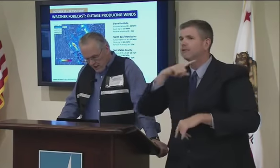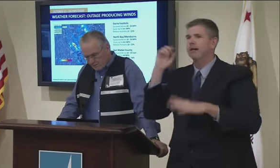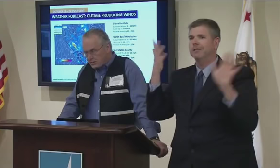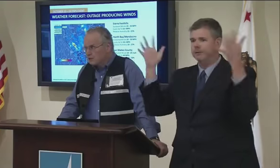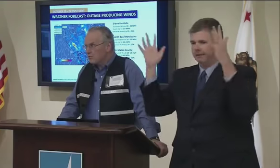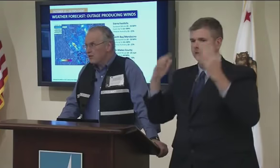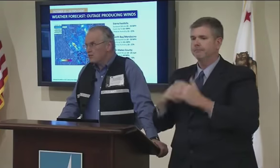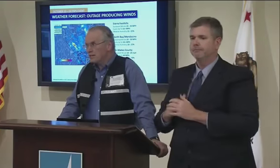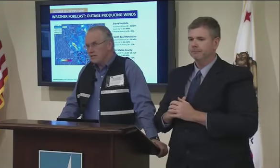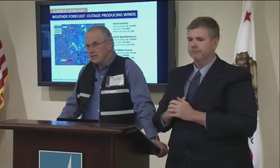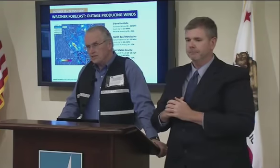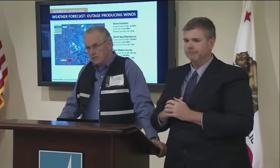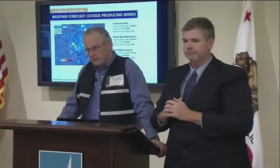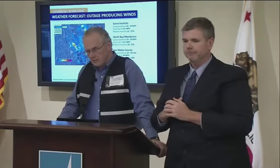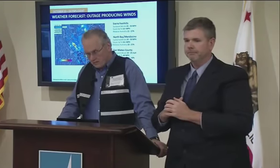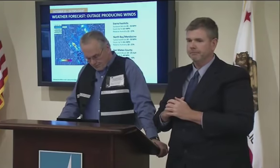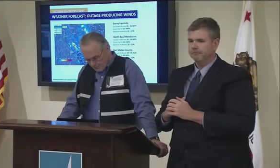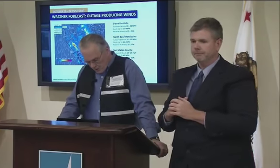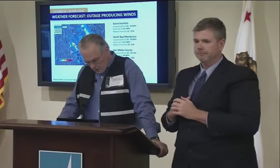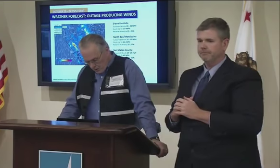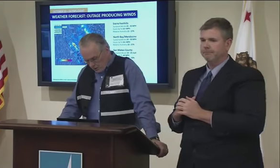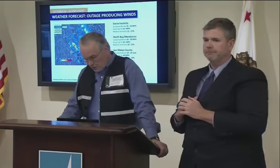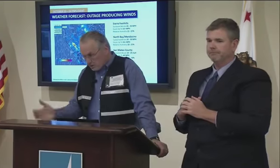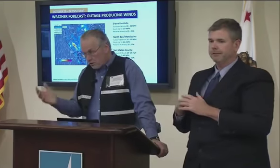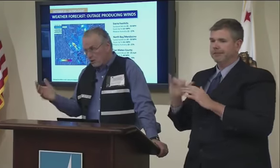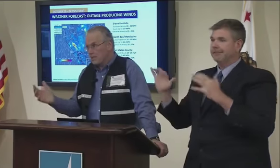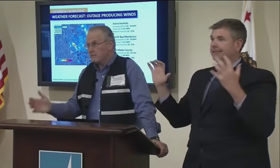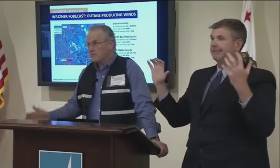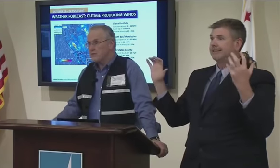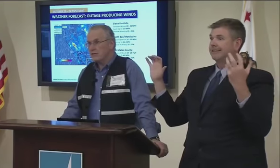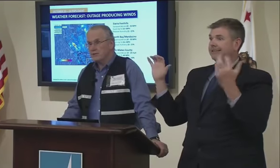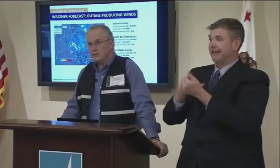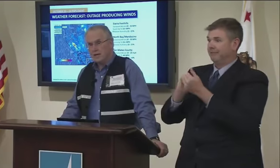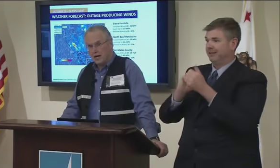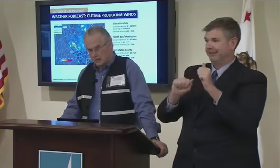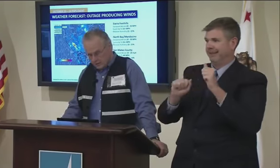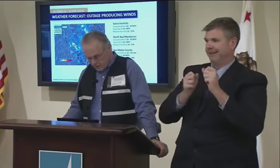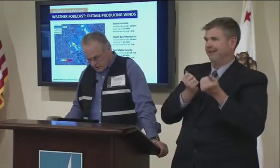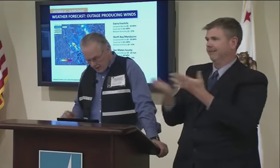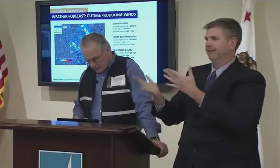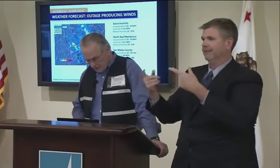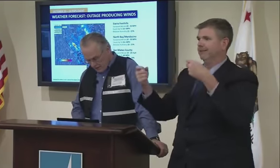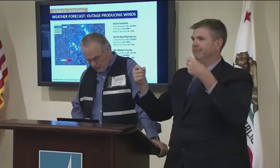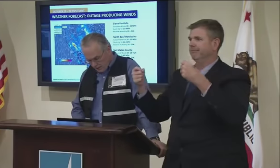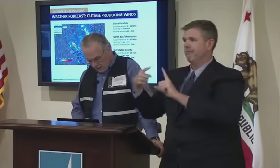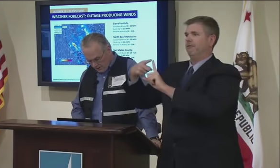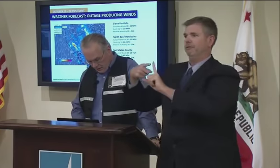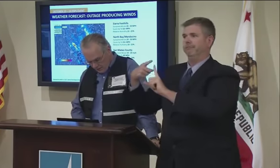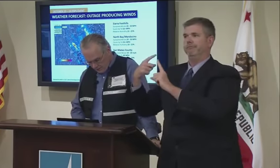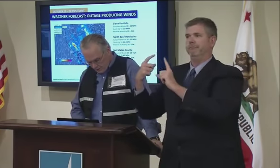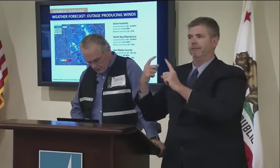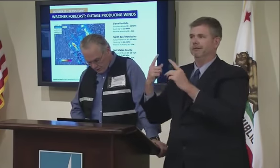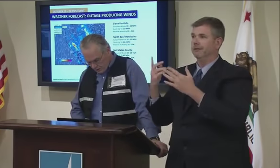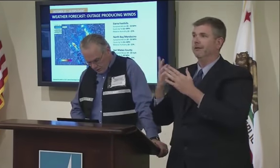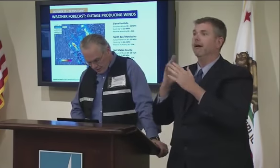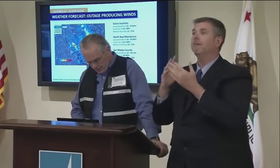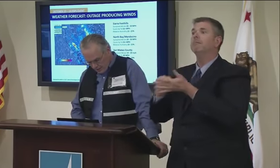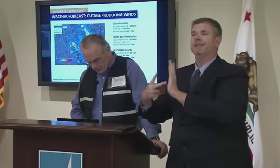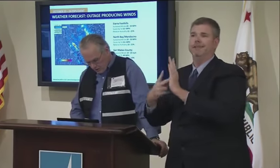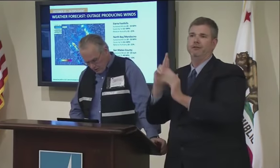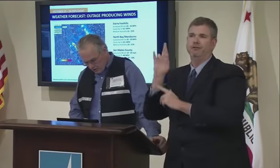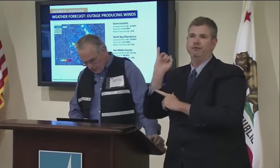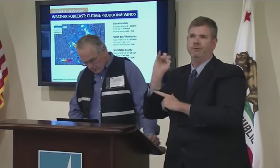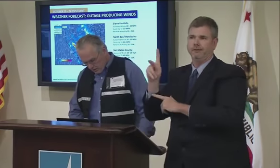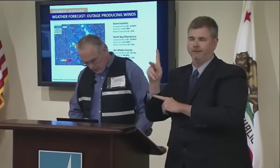the risk of damage and sparks on the electric system, which in turn has the potential to cause catastrophic wildfire. We don't ever want to